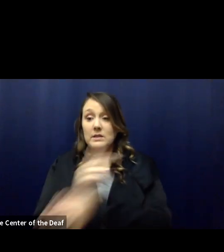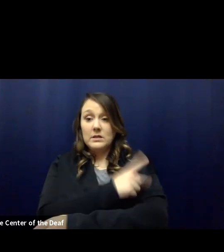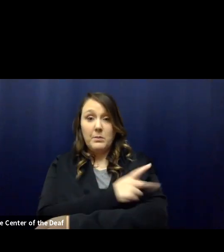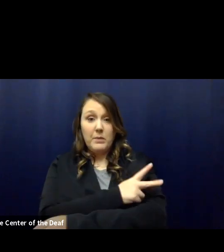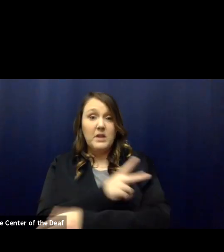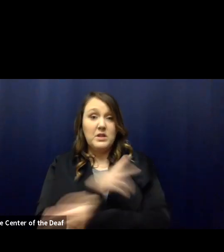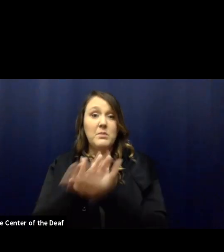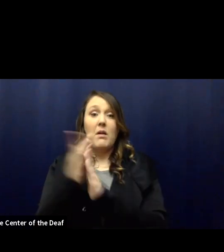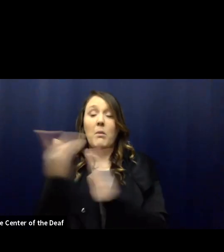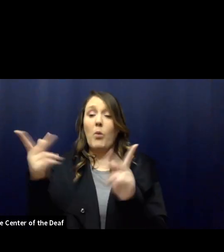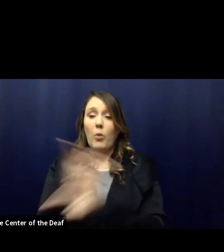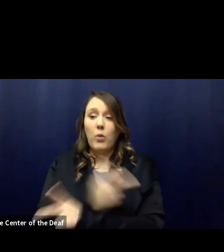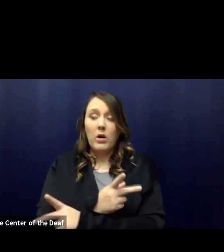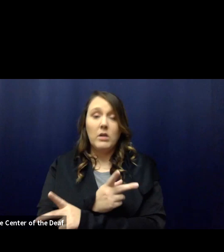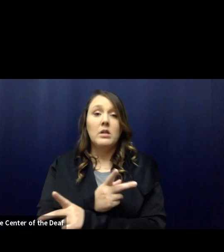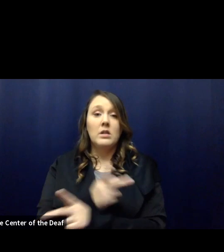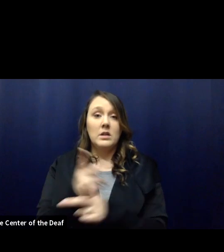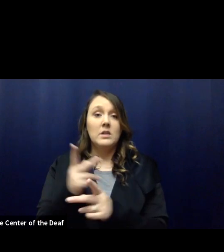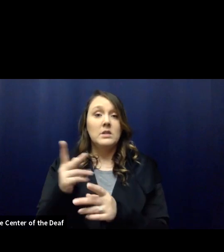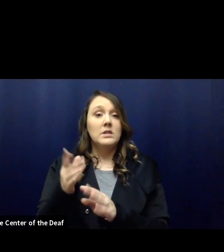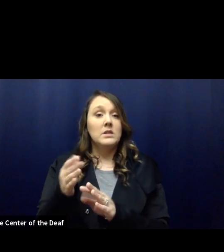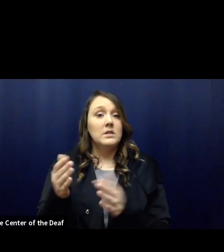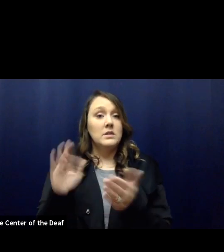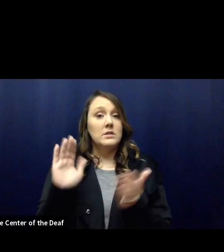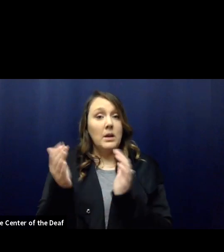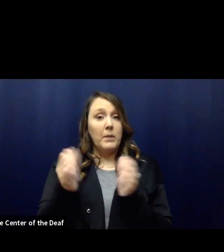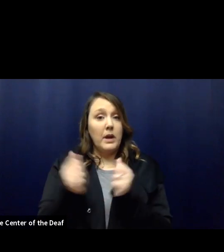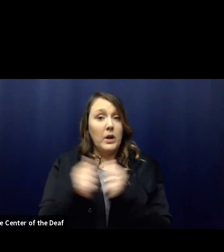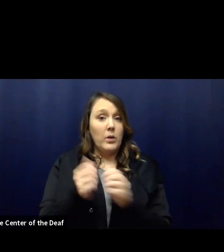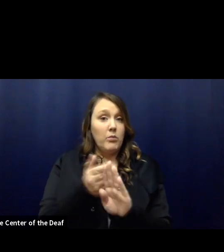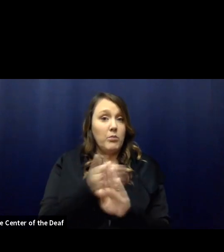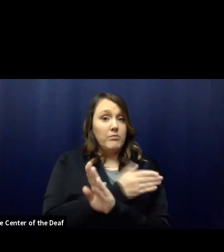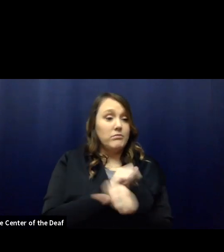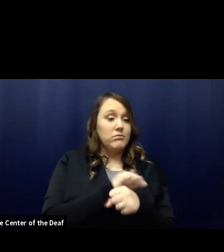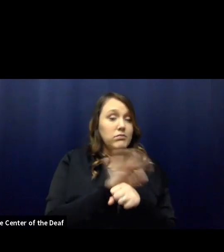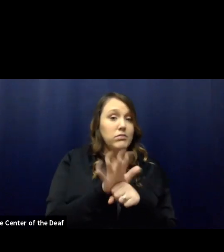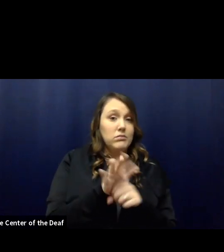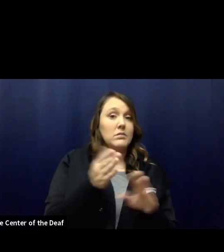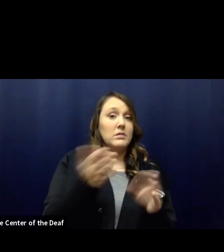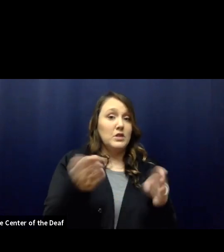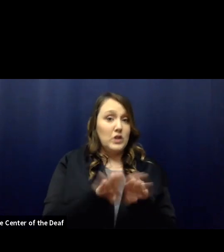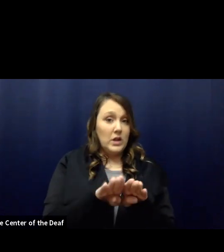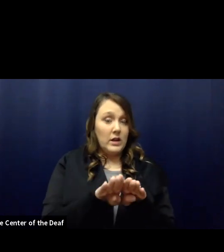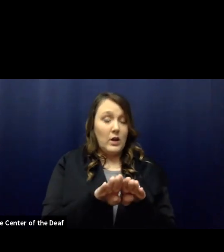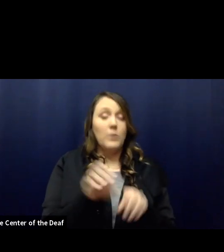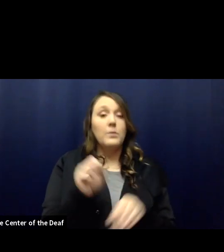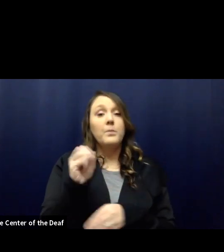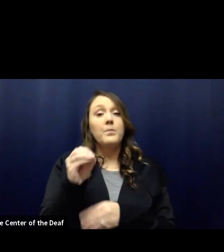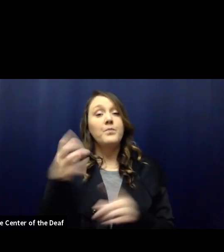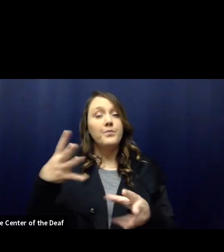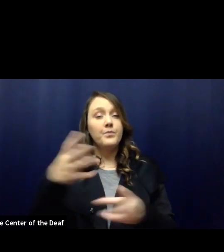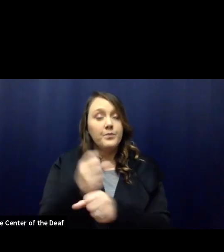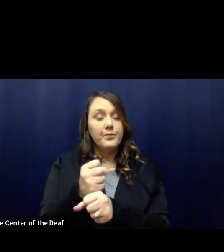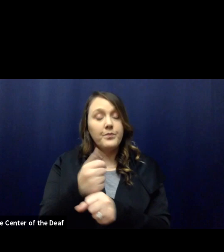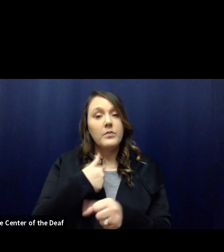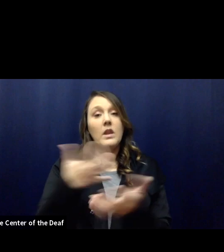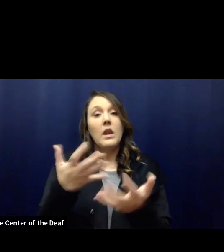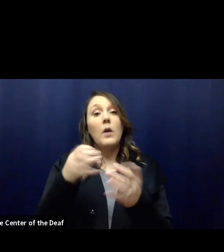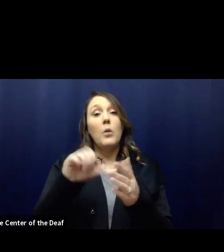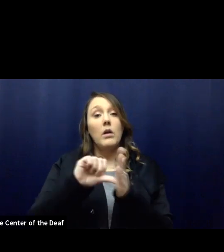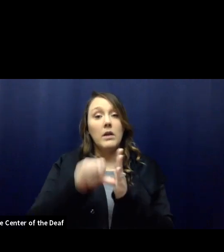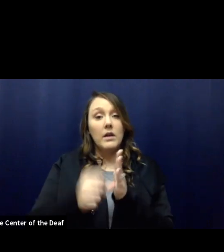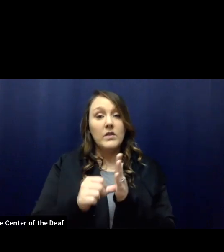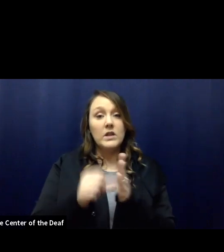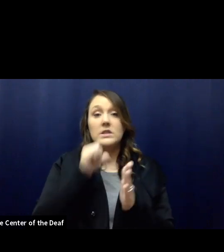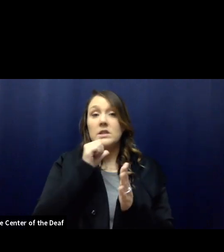significantly worse than it was prior to the COVID shutdown. So in summary, I want to emphasize not a tone of